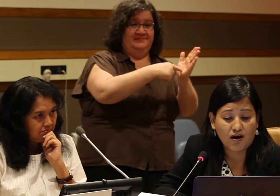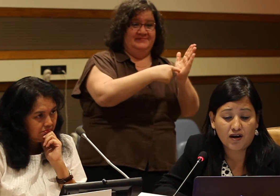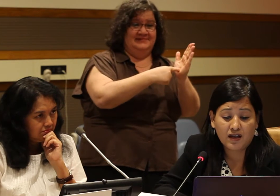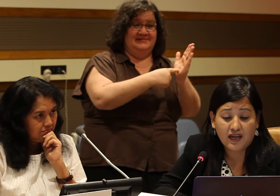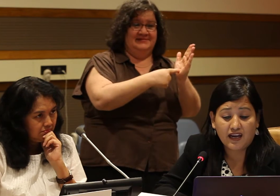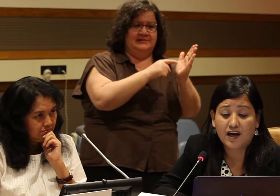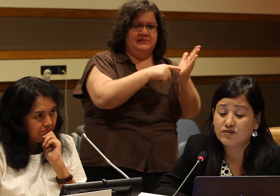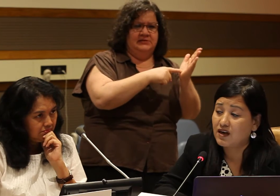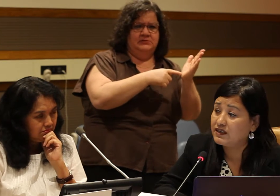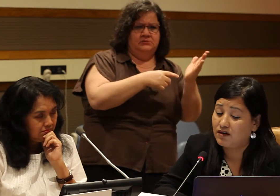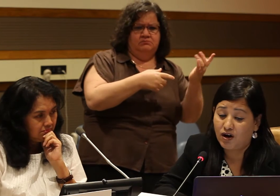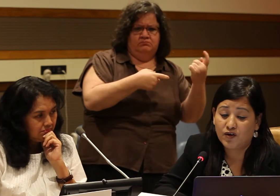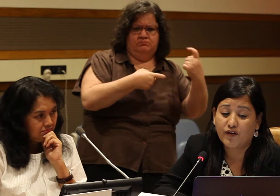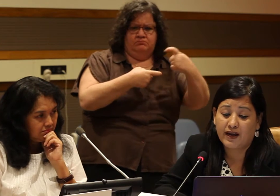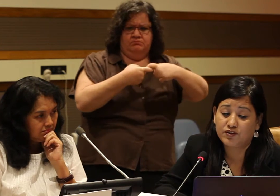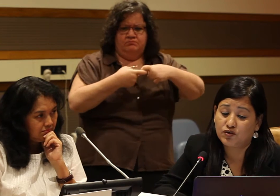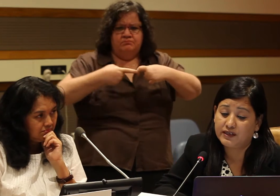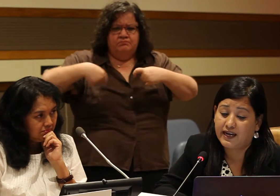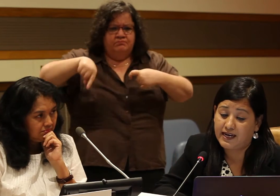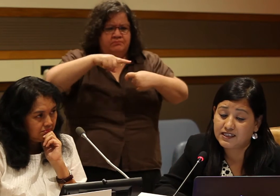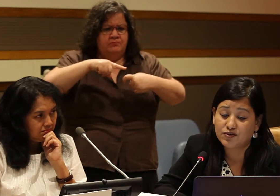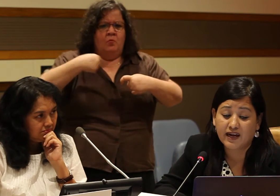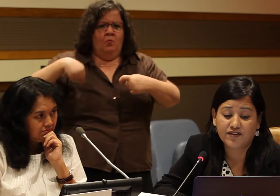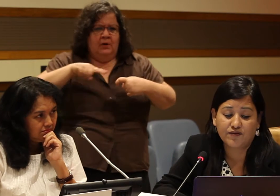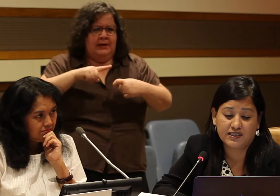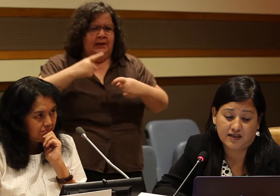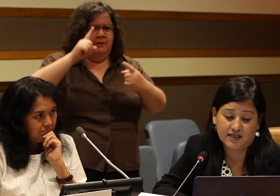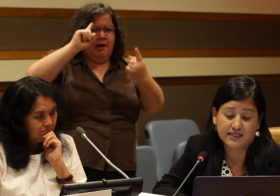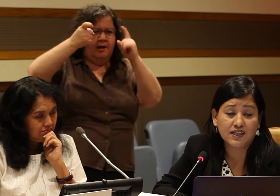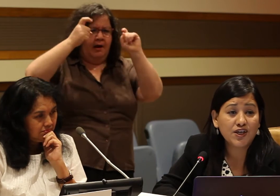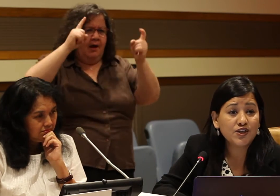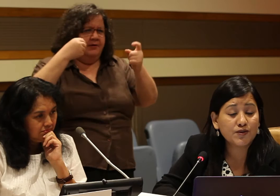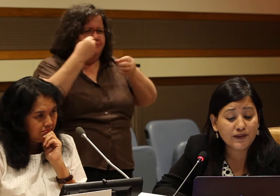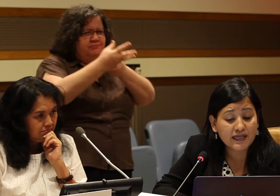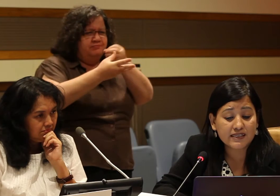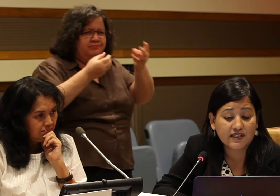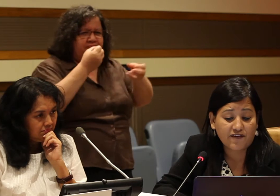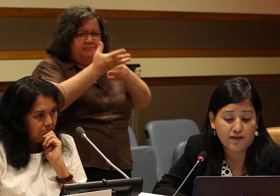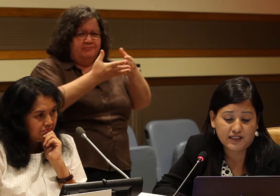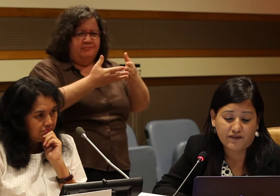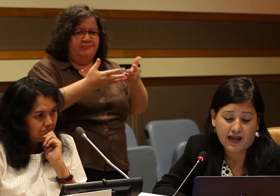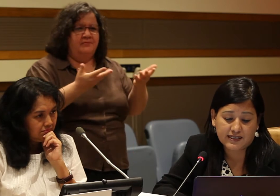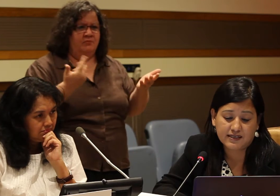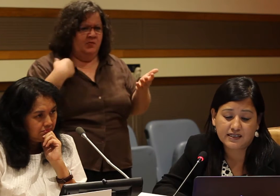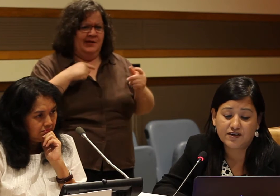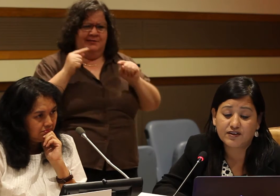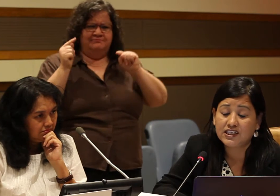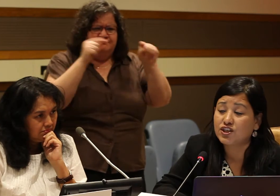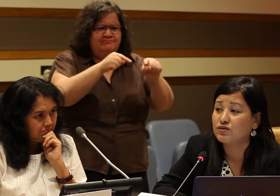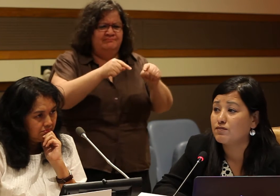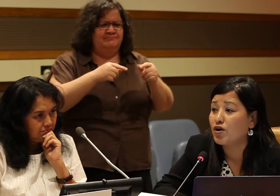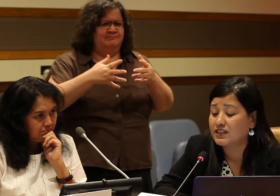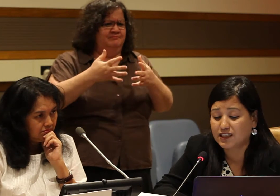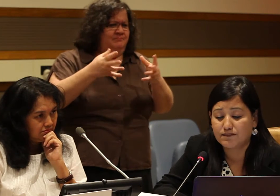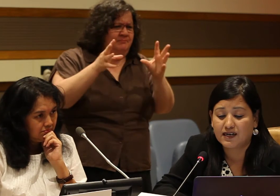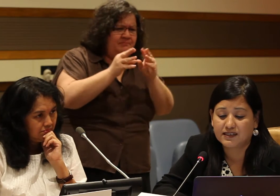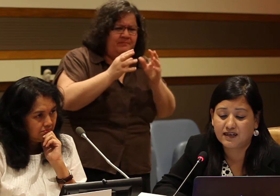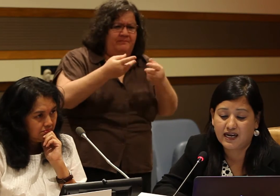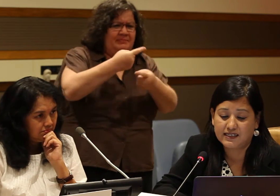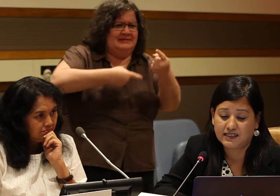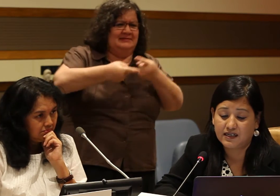inside the hall and outside the hall, who have joined hands together with us to bring these affirmative actions and reach to the